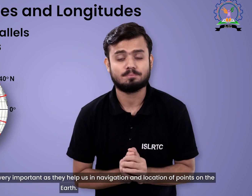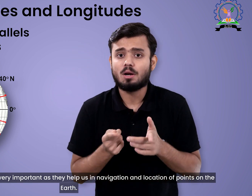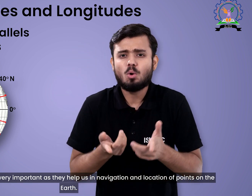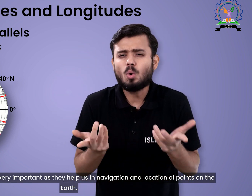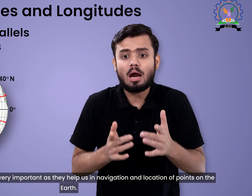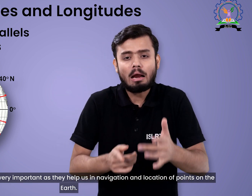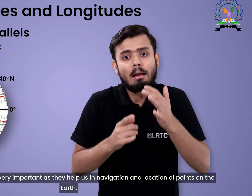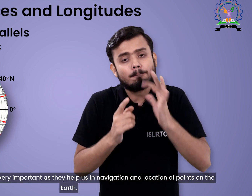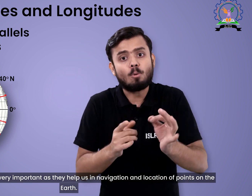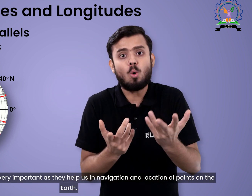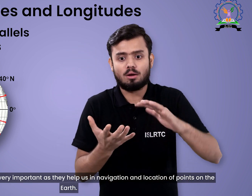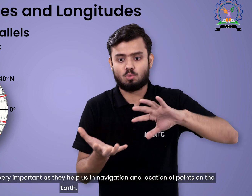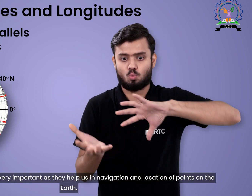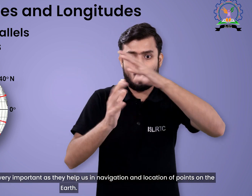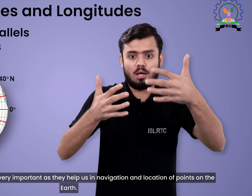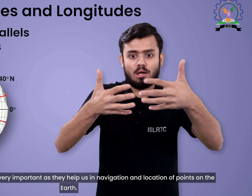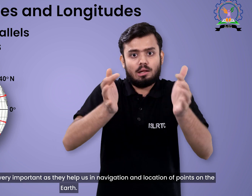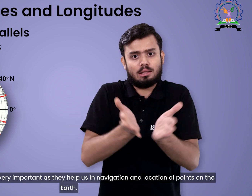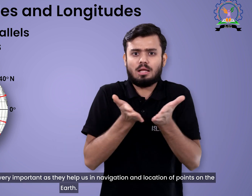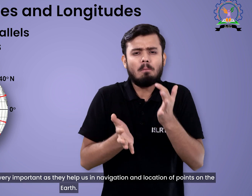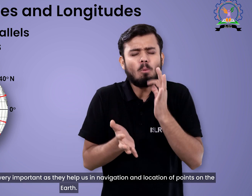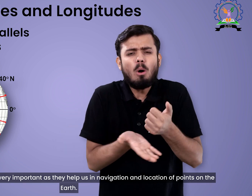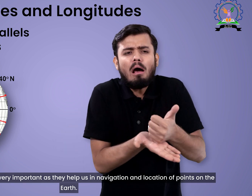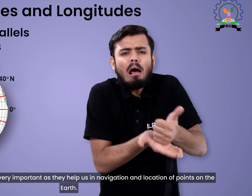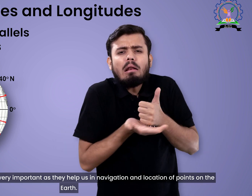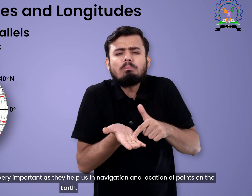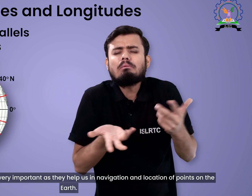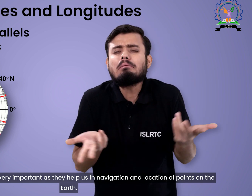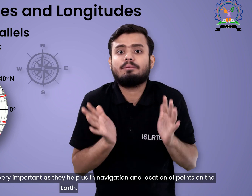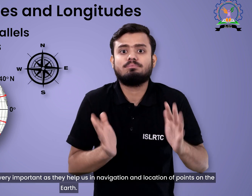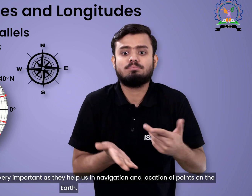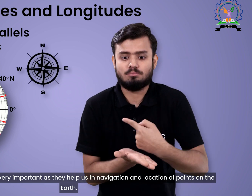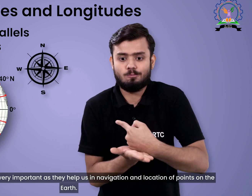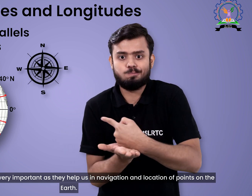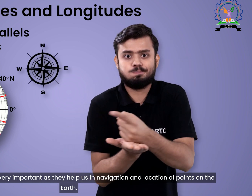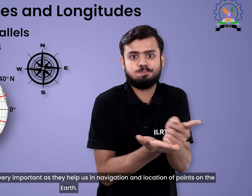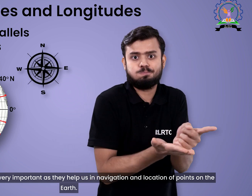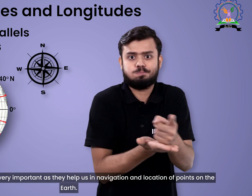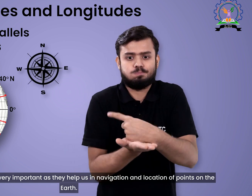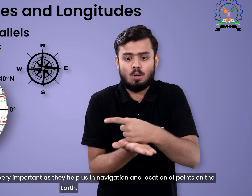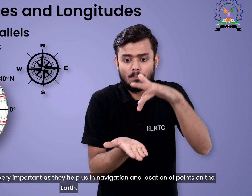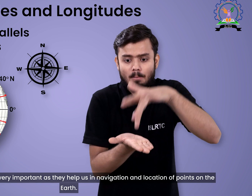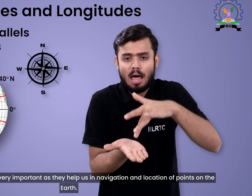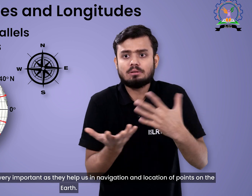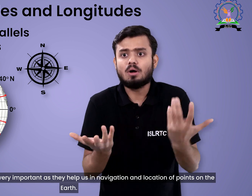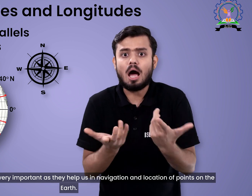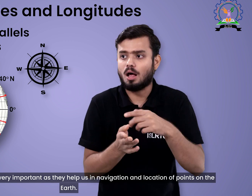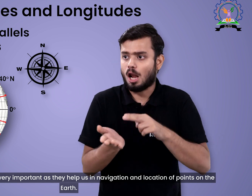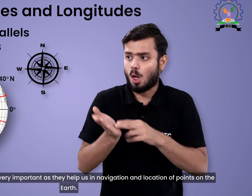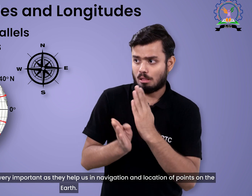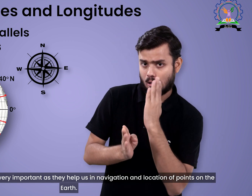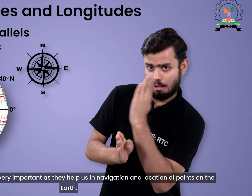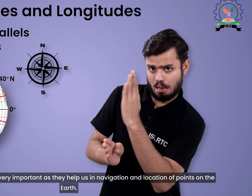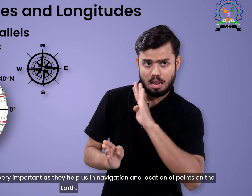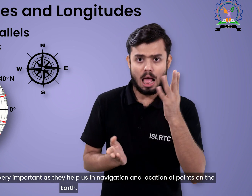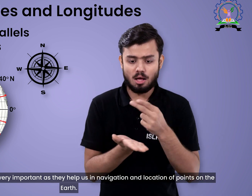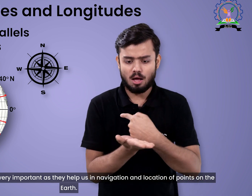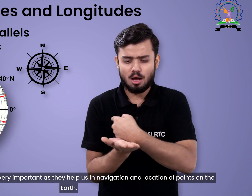location of points on the Earth. We measure latitudes in degrees. The equator represents the